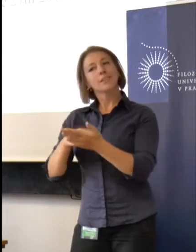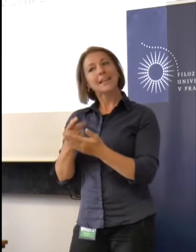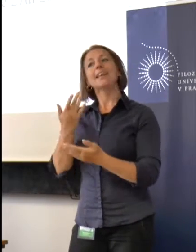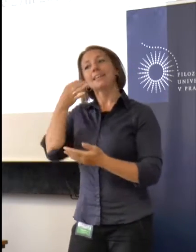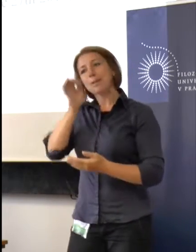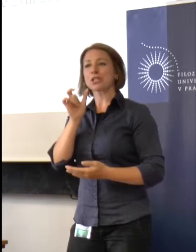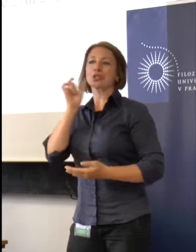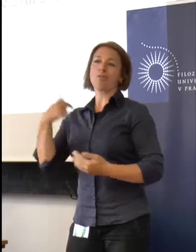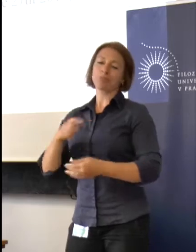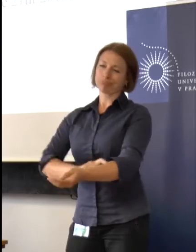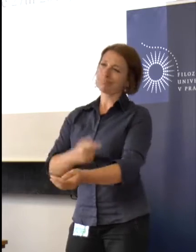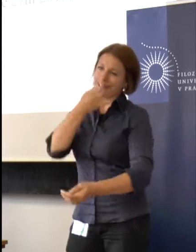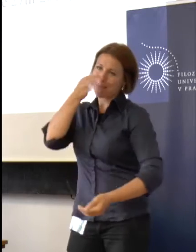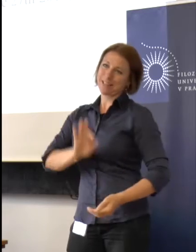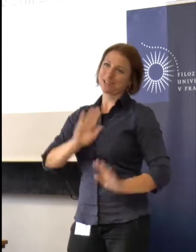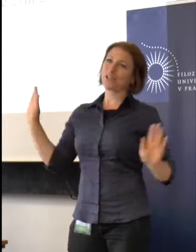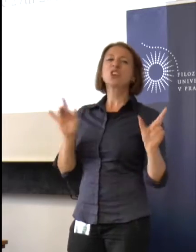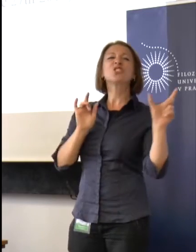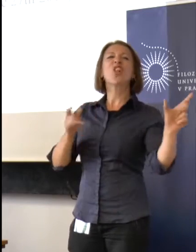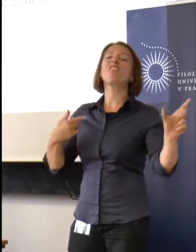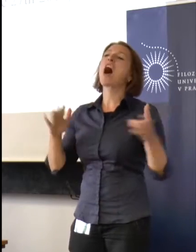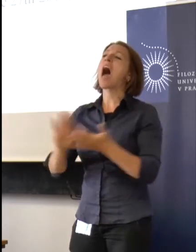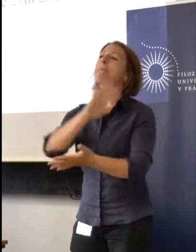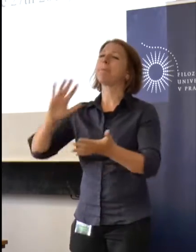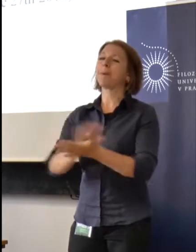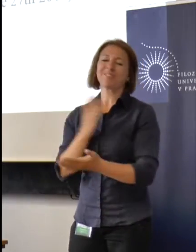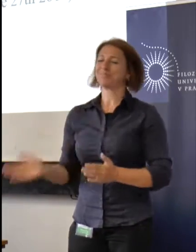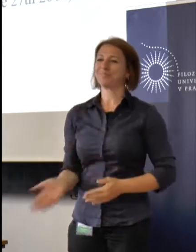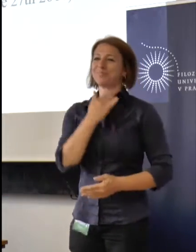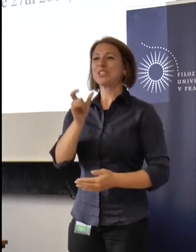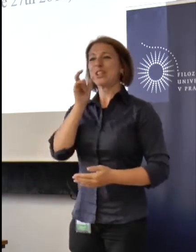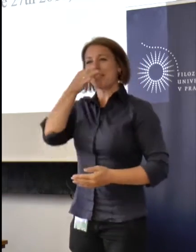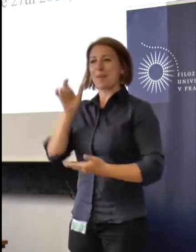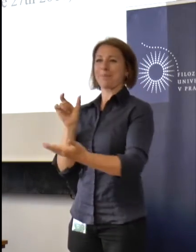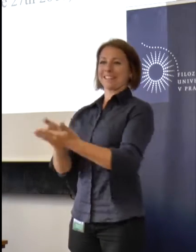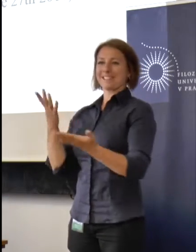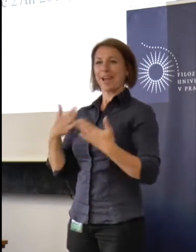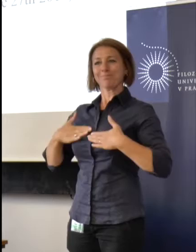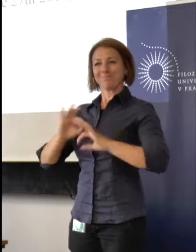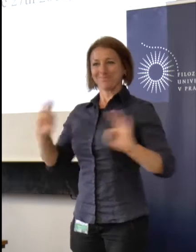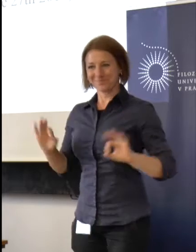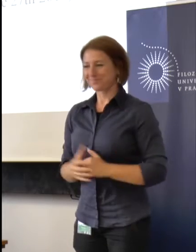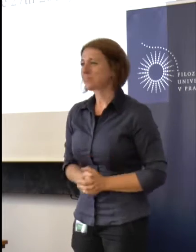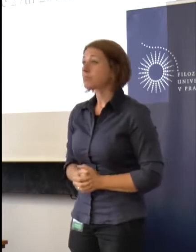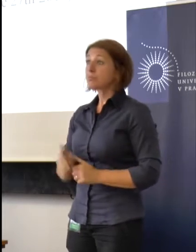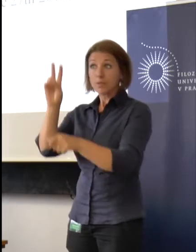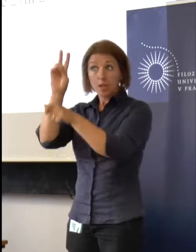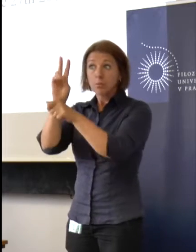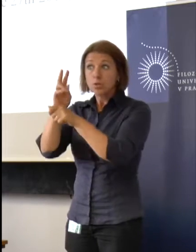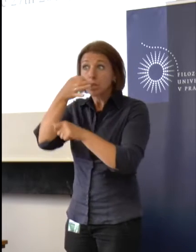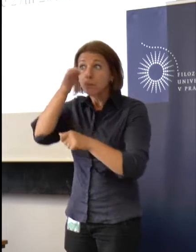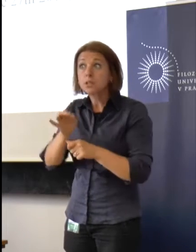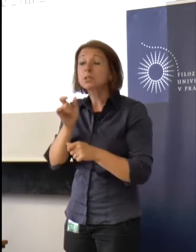So, you know, but it's interesting. In Germany, we differentiate between happy. So, du bist happy. No? It's not happy, but